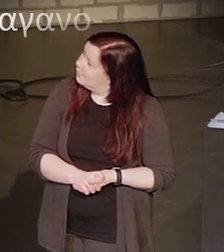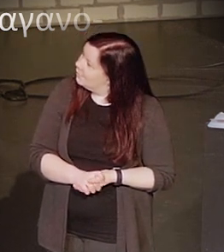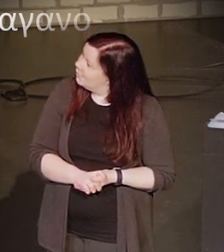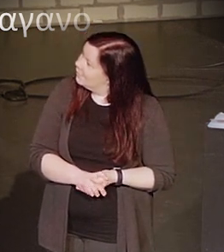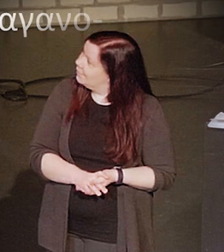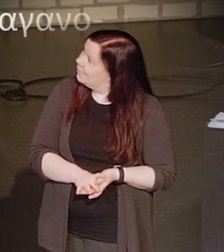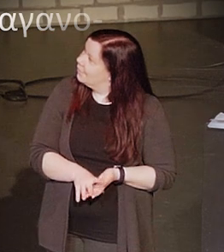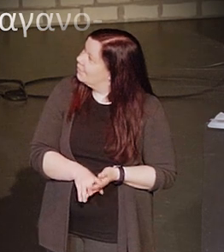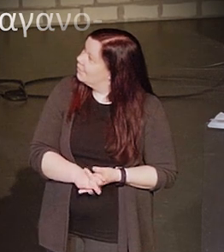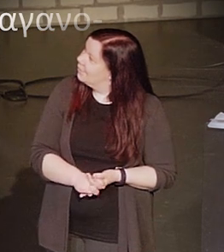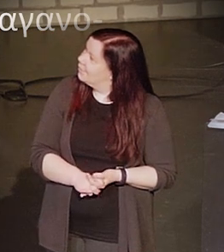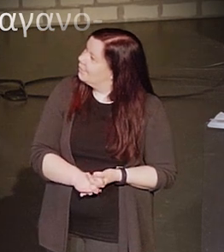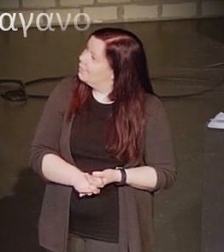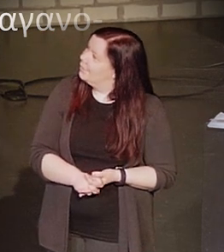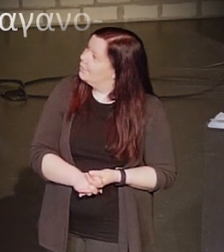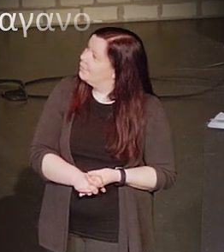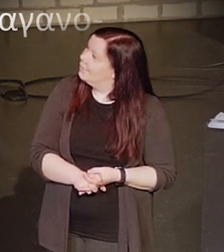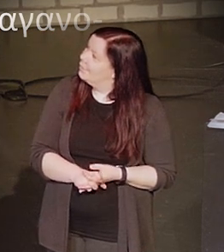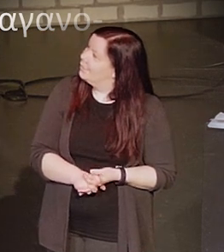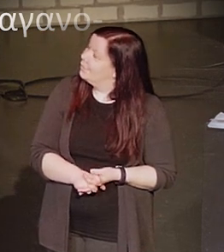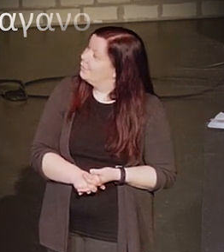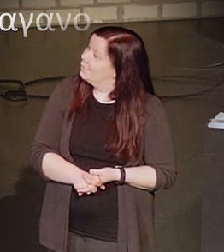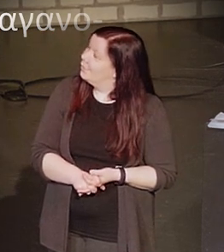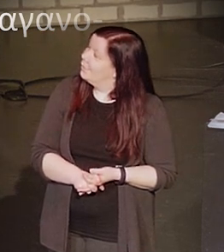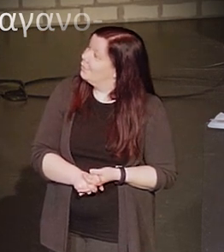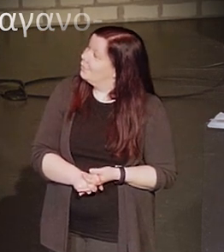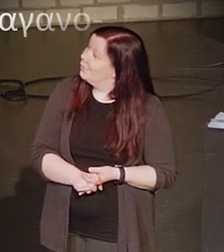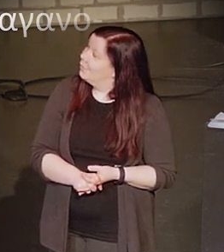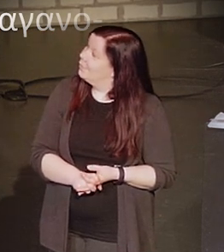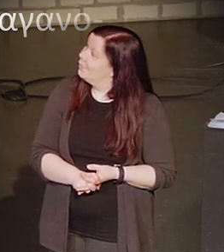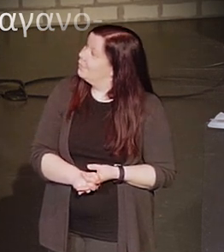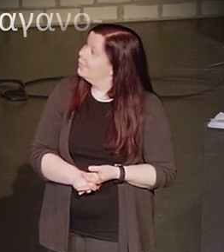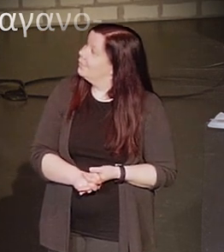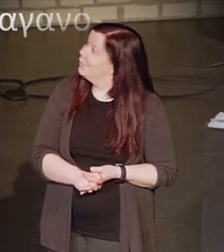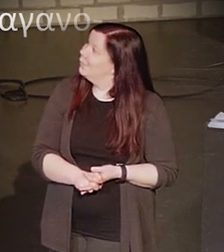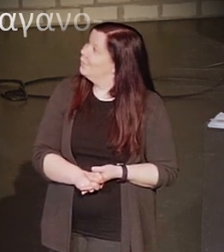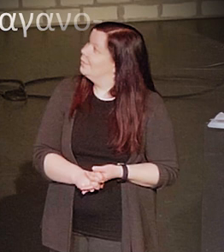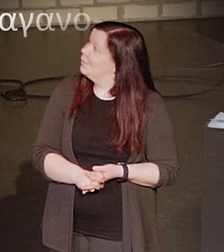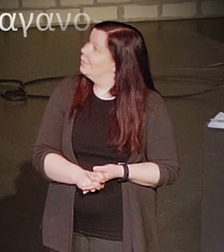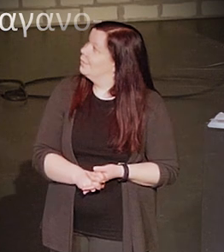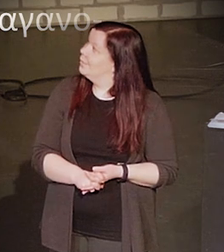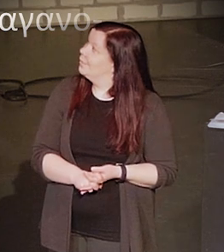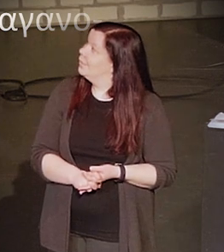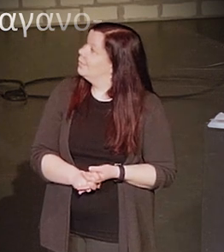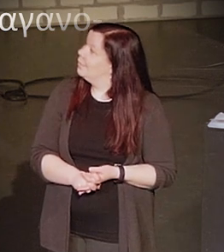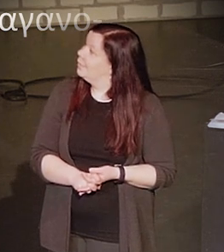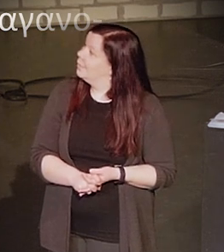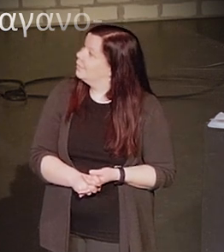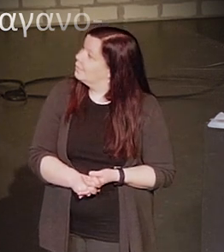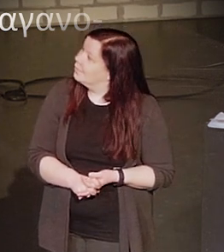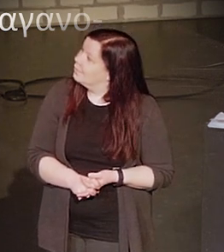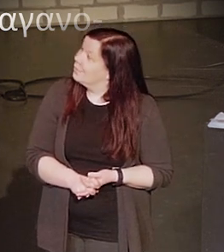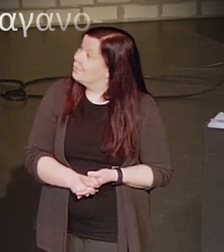on opte fallio cicloppe leo lagosi raio baffe tragano